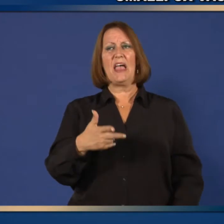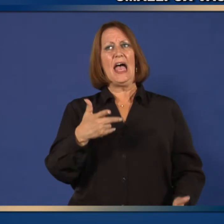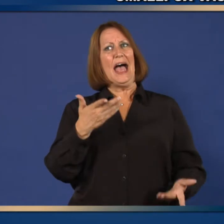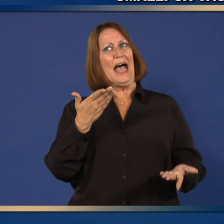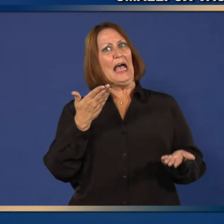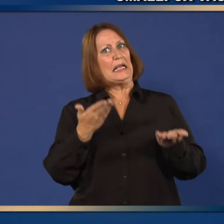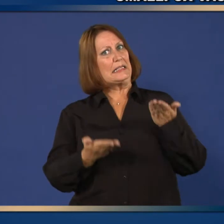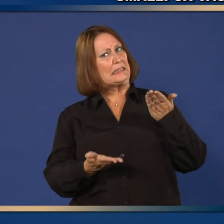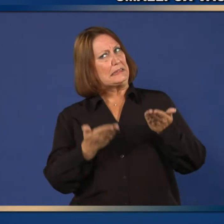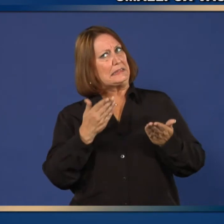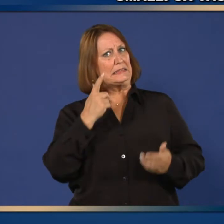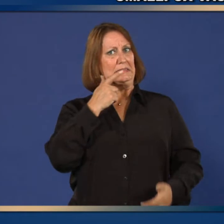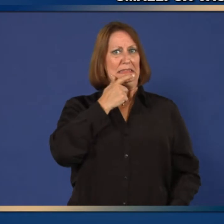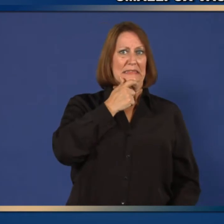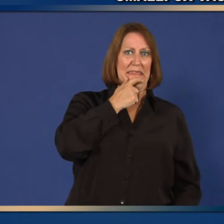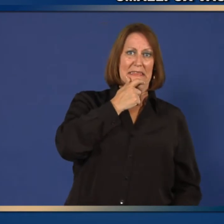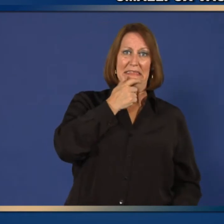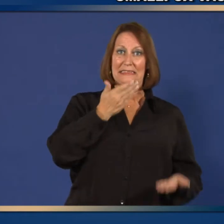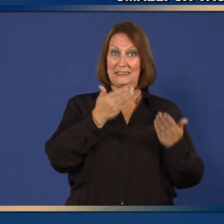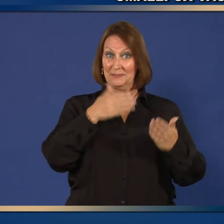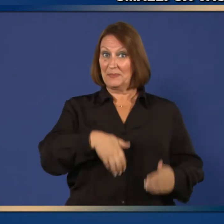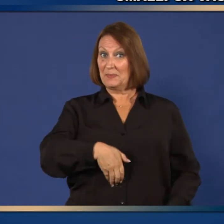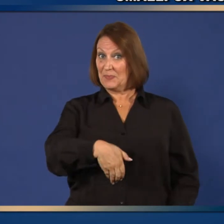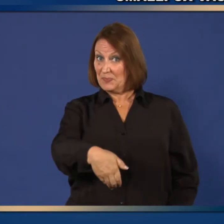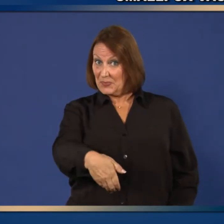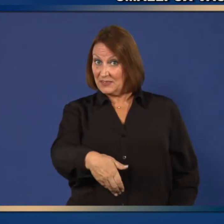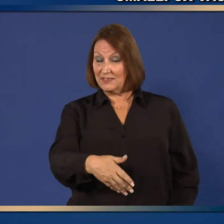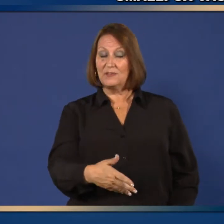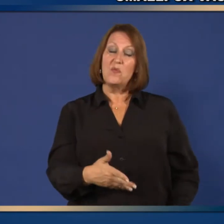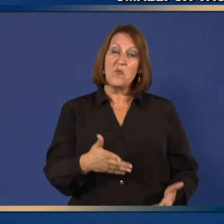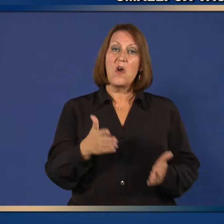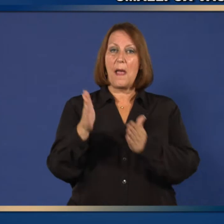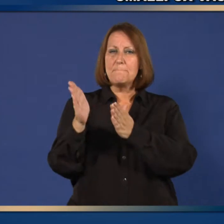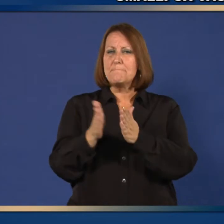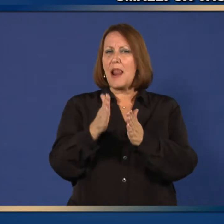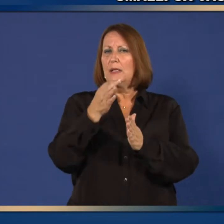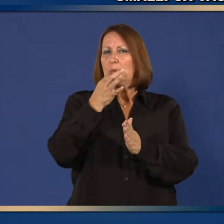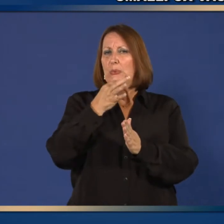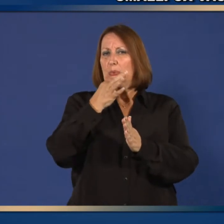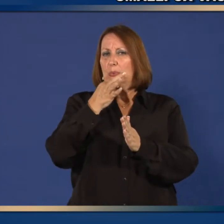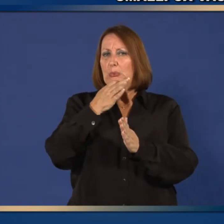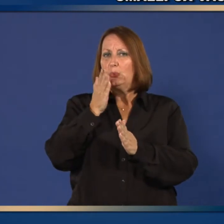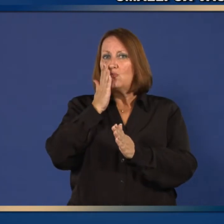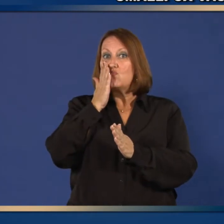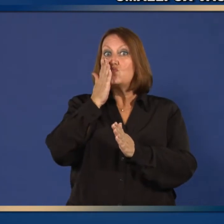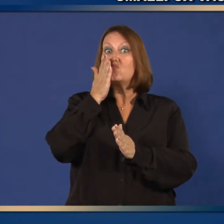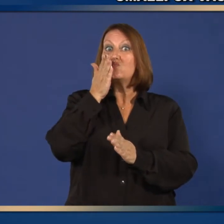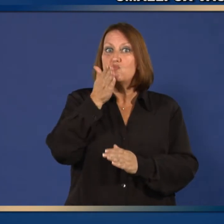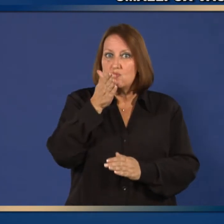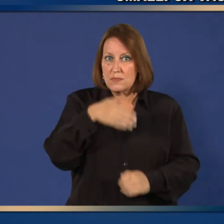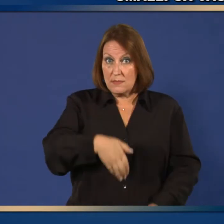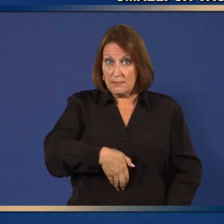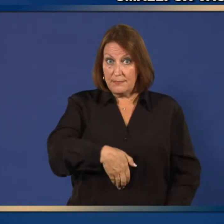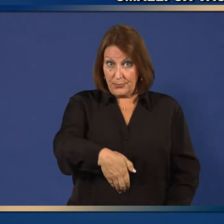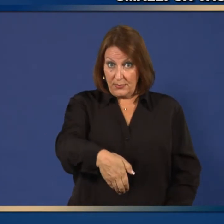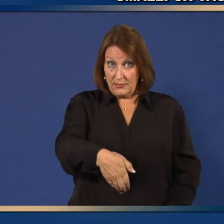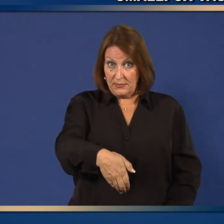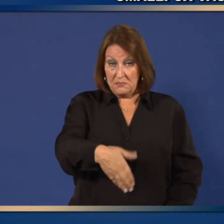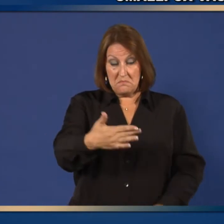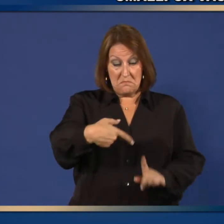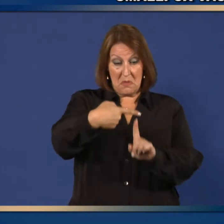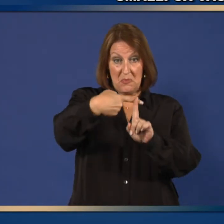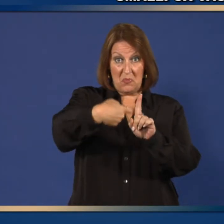pregnant, or think you might become pregnant within 4 weeks after vaccination.